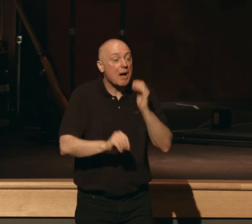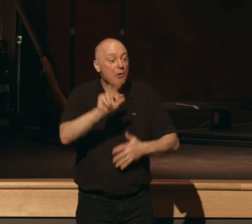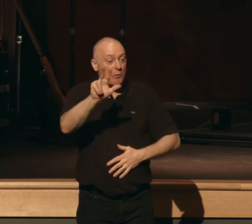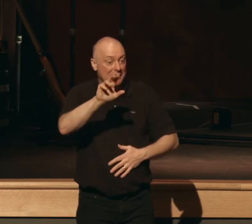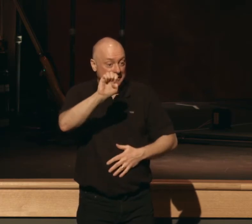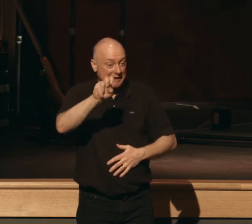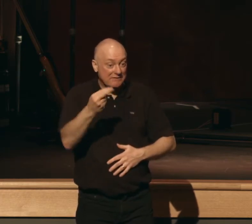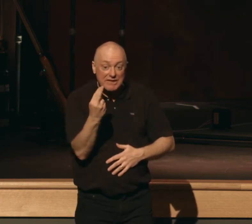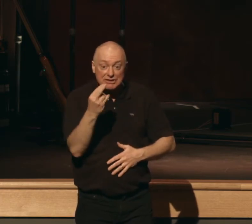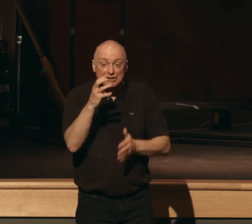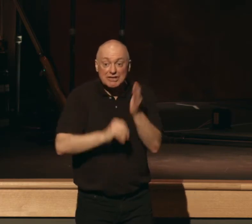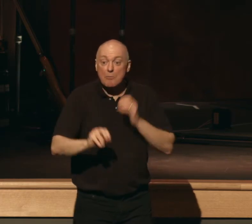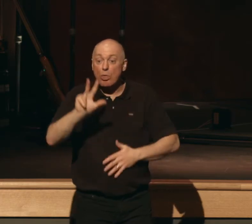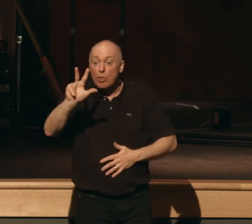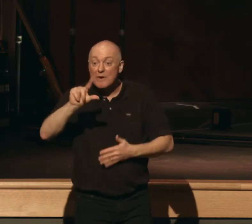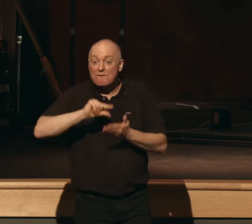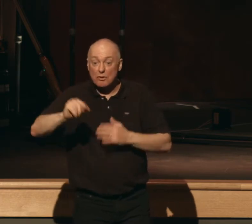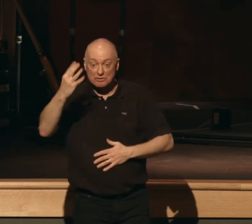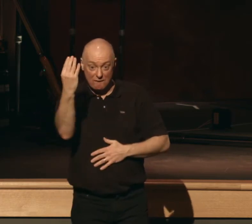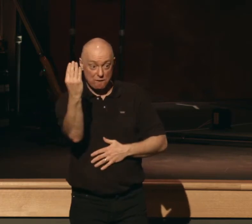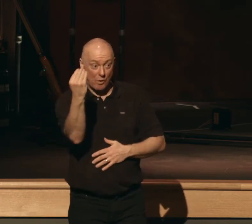3, verse 14.